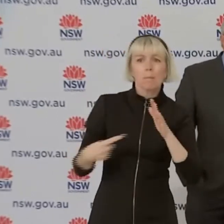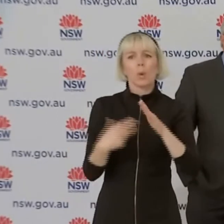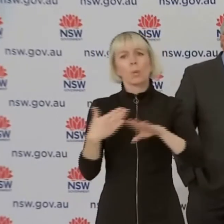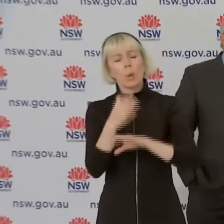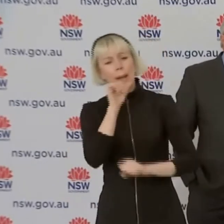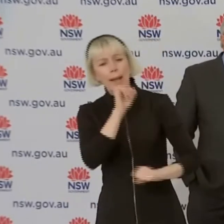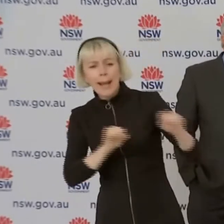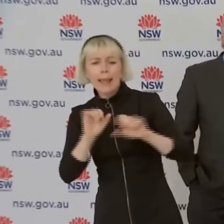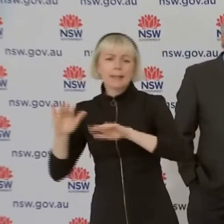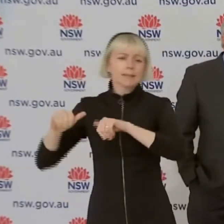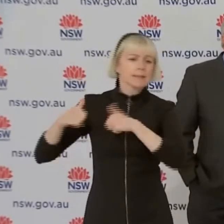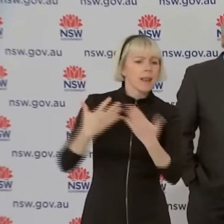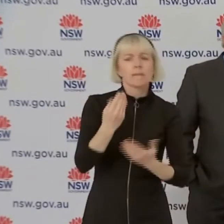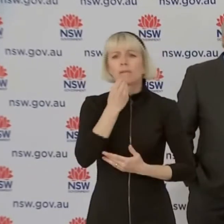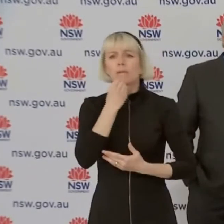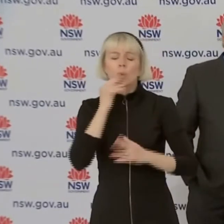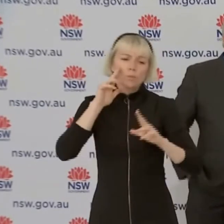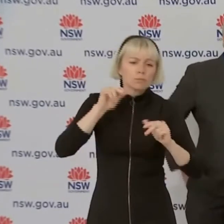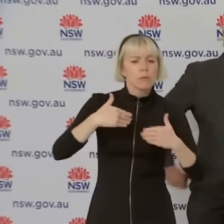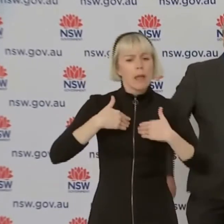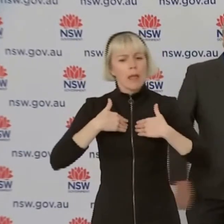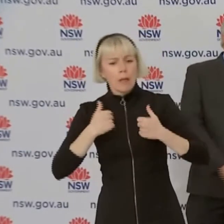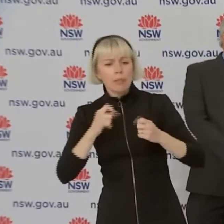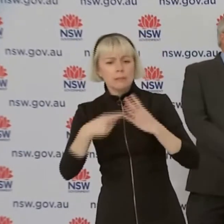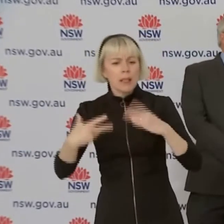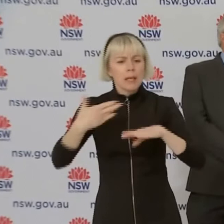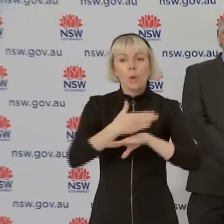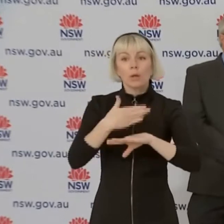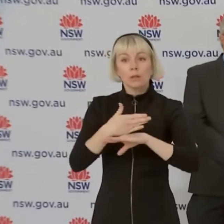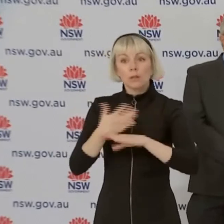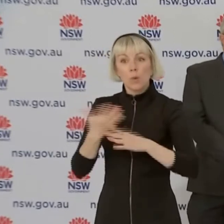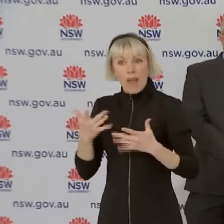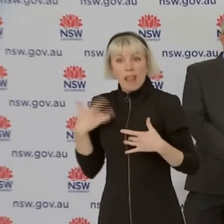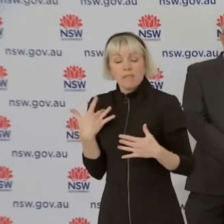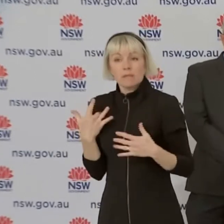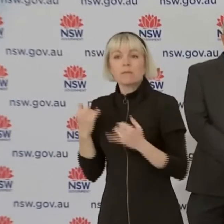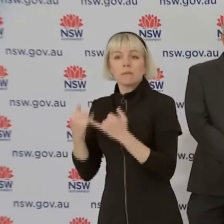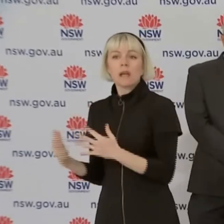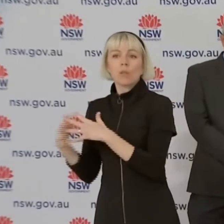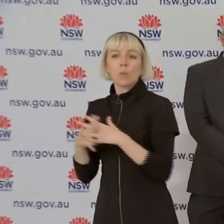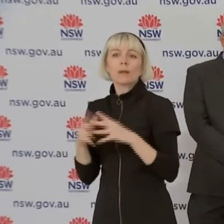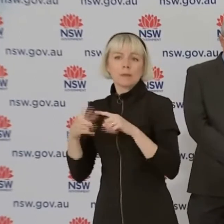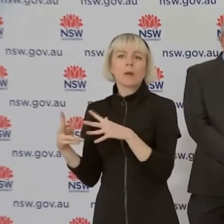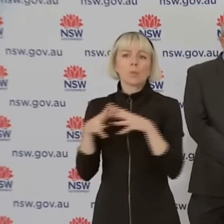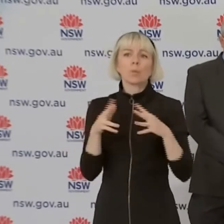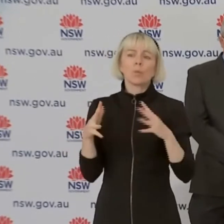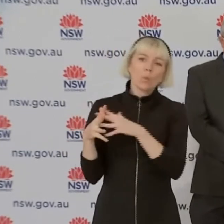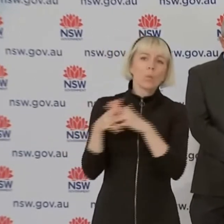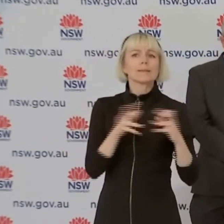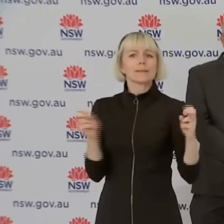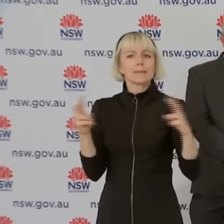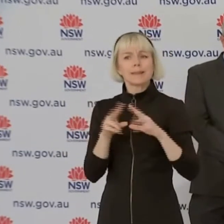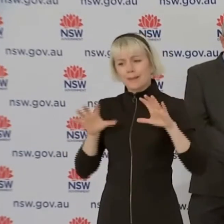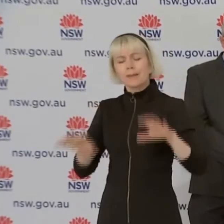to provide the care and services our community needs. So we are working on many fronts to look at any opportunity